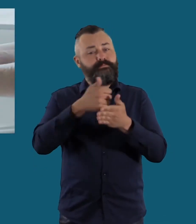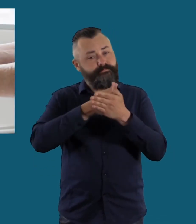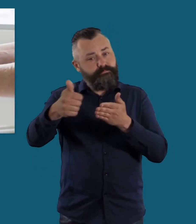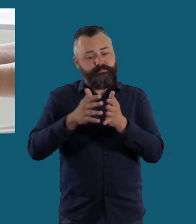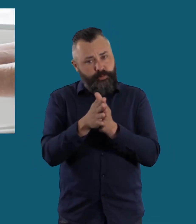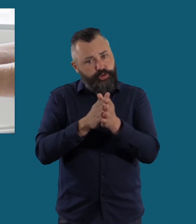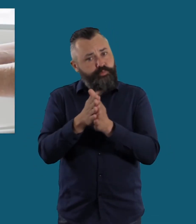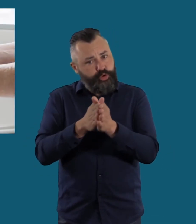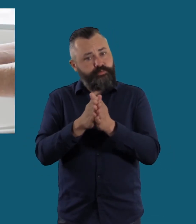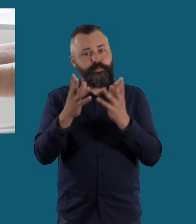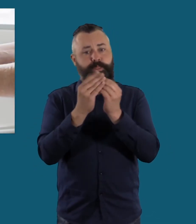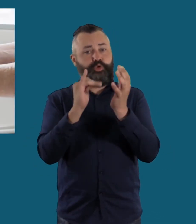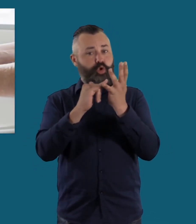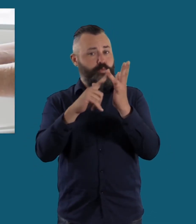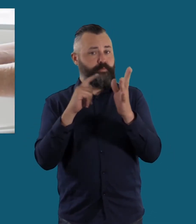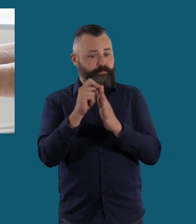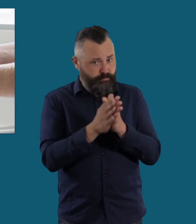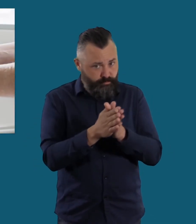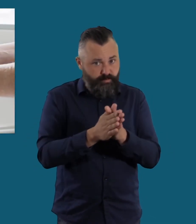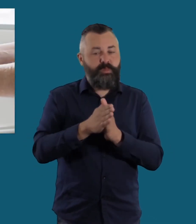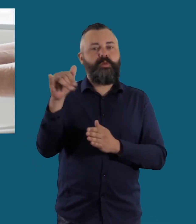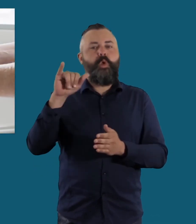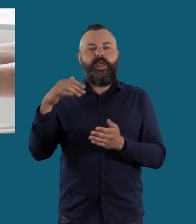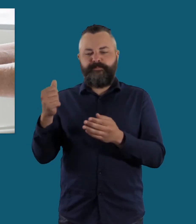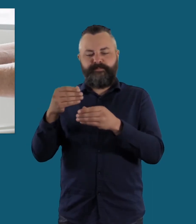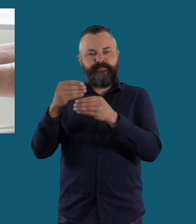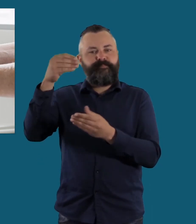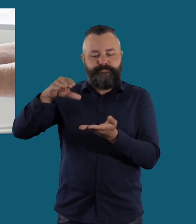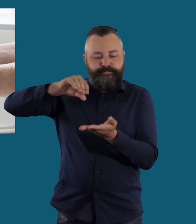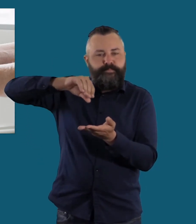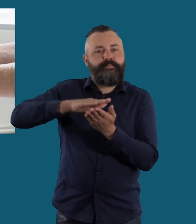Wash your hands regularly and use alcohol rub to keep them clean and kill germs.